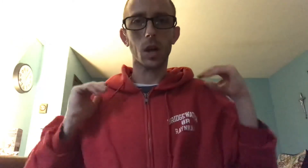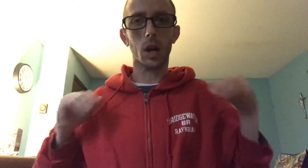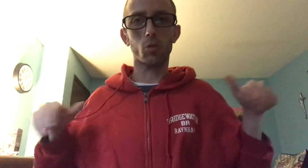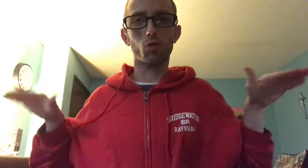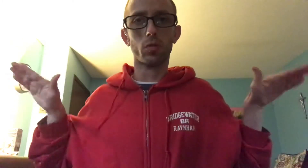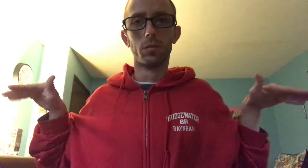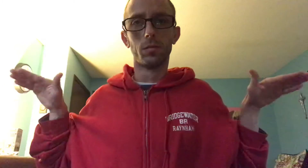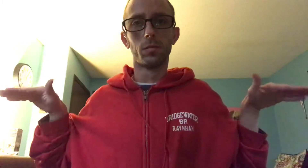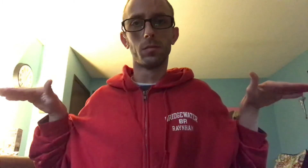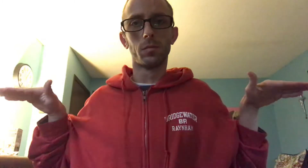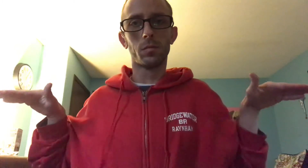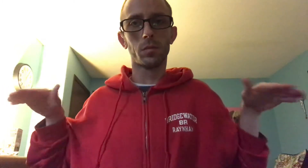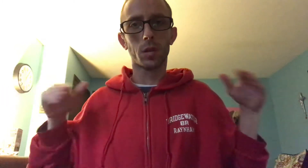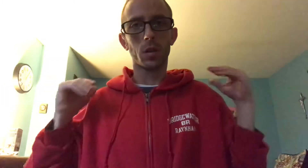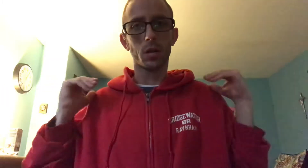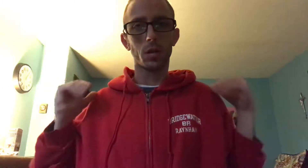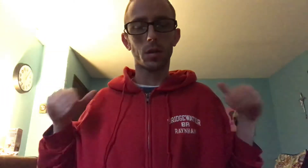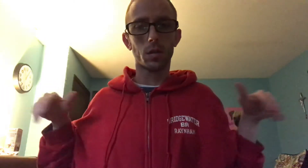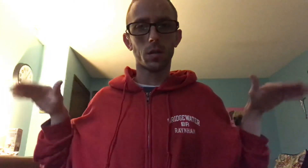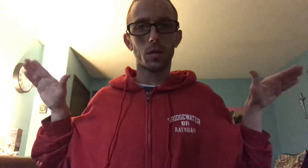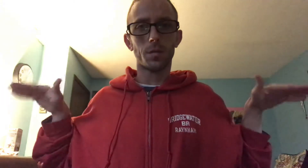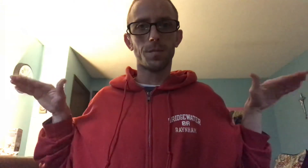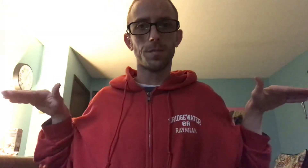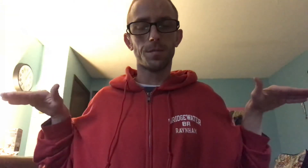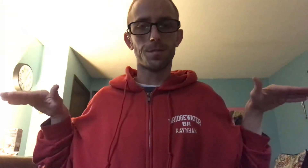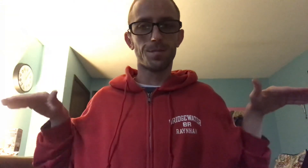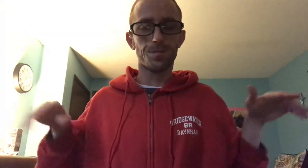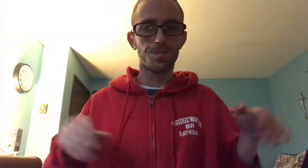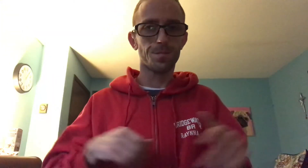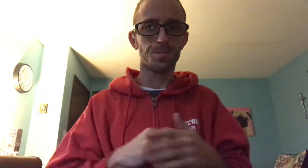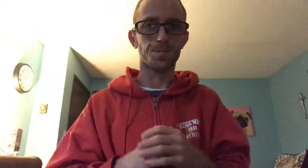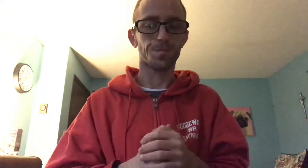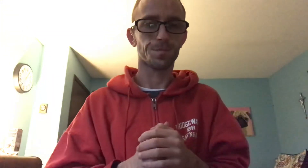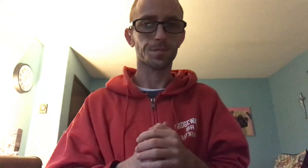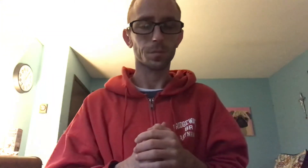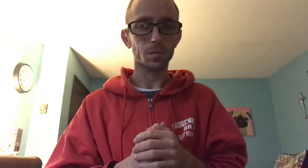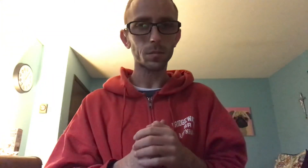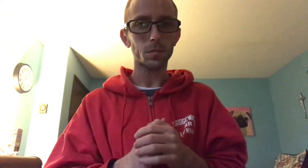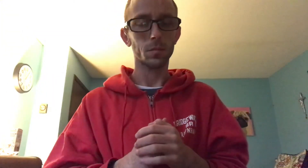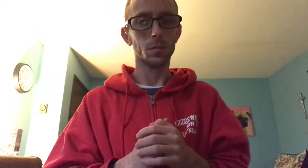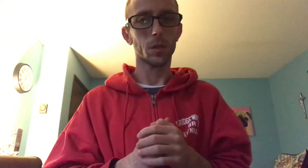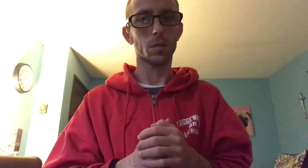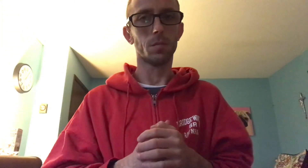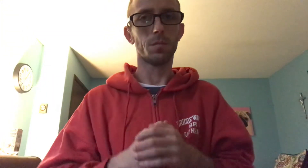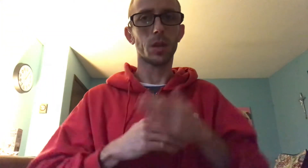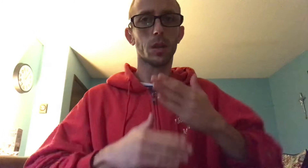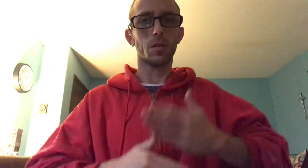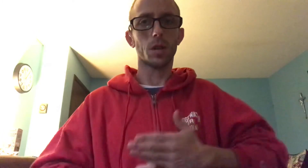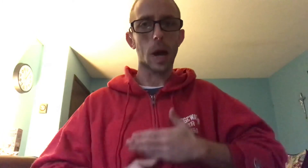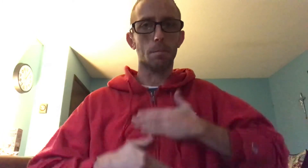angel, happy,